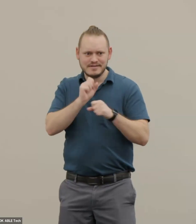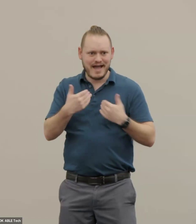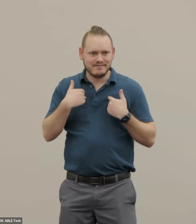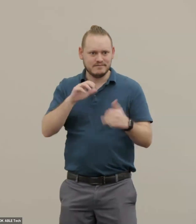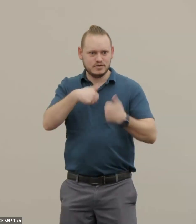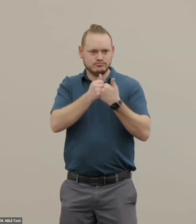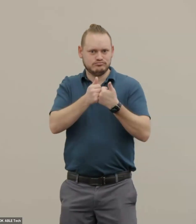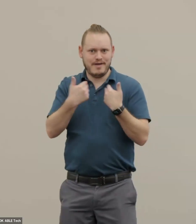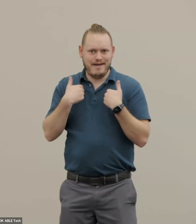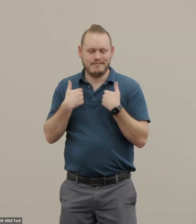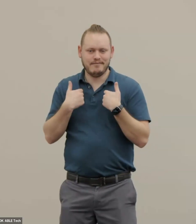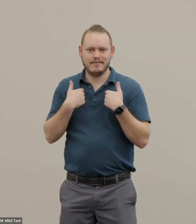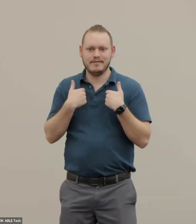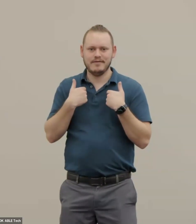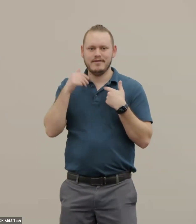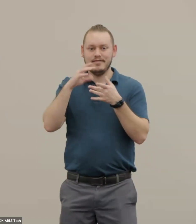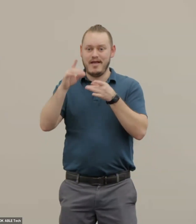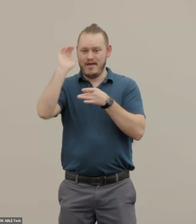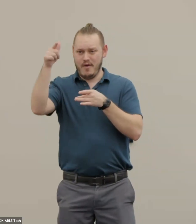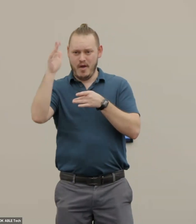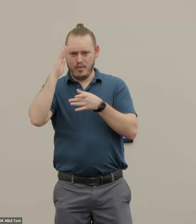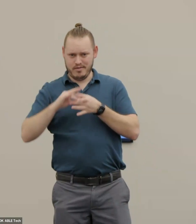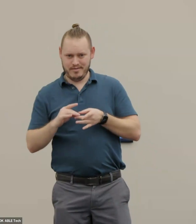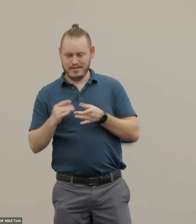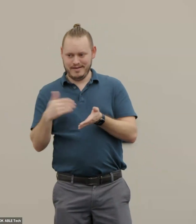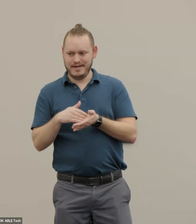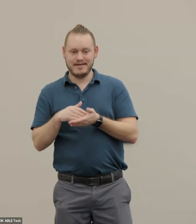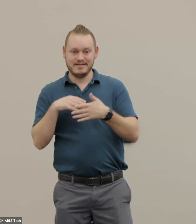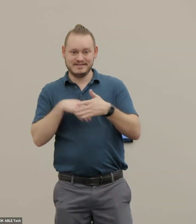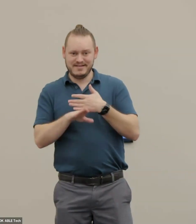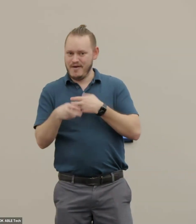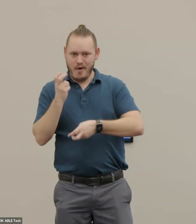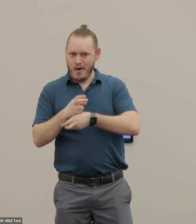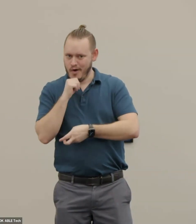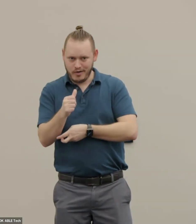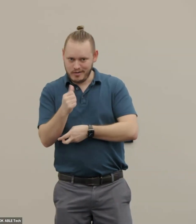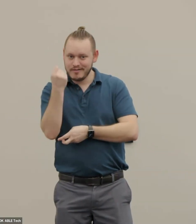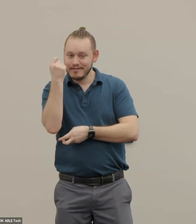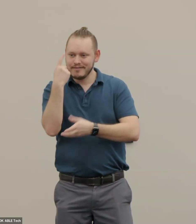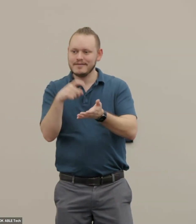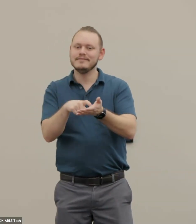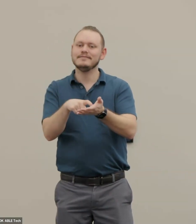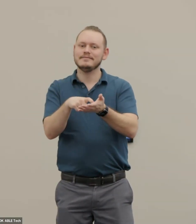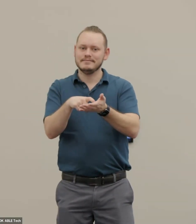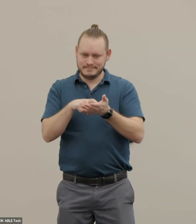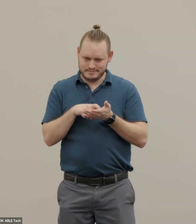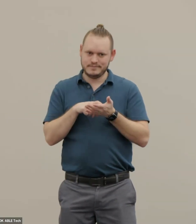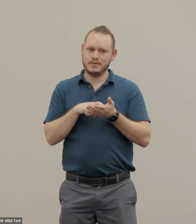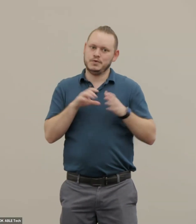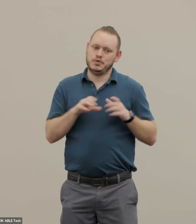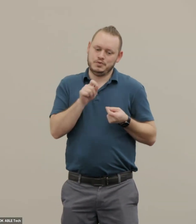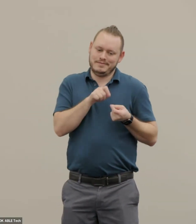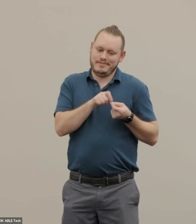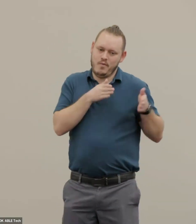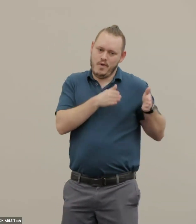say this later on, accessibility is not hard, but it does require us to do things a